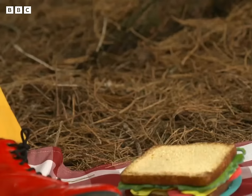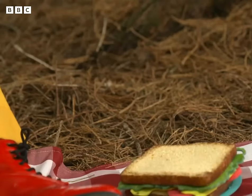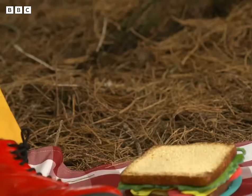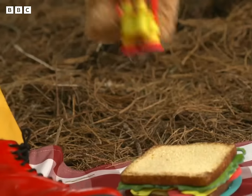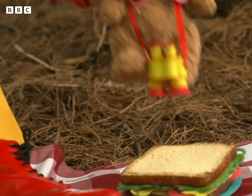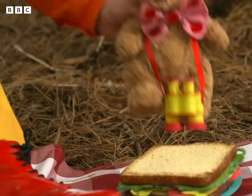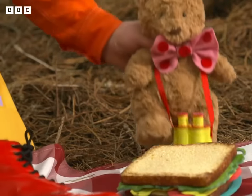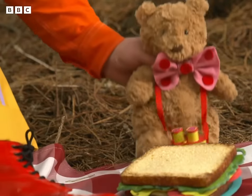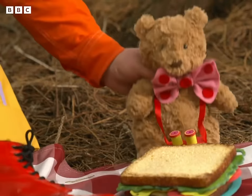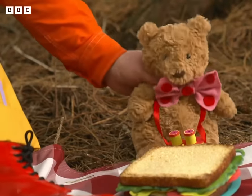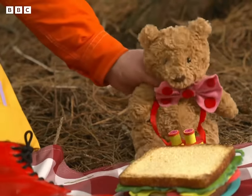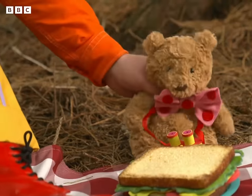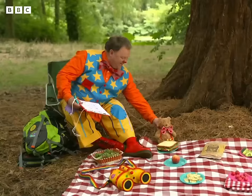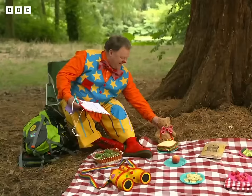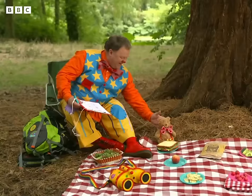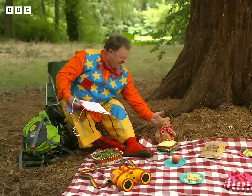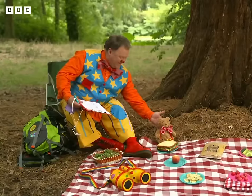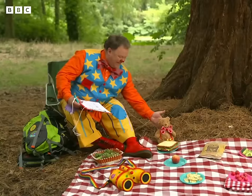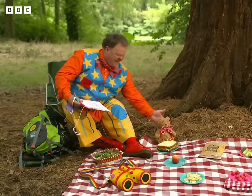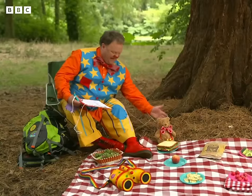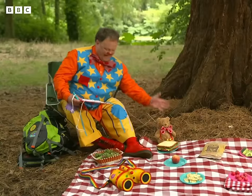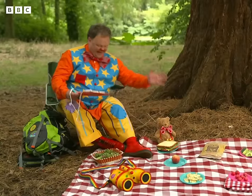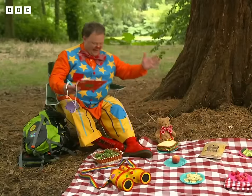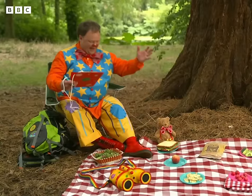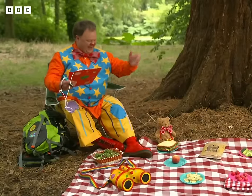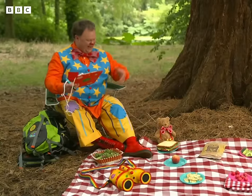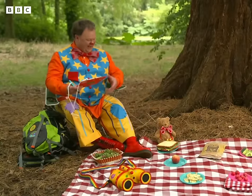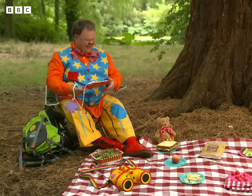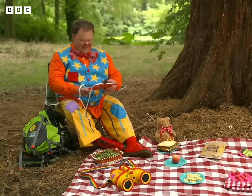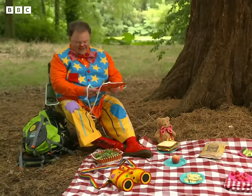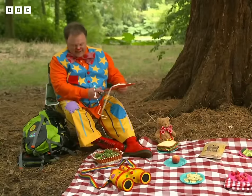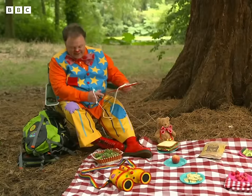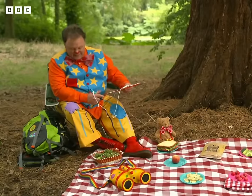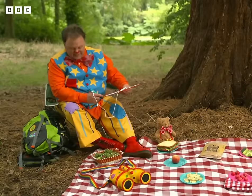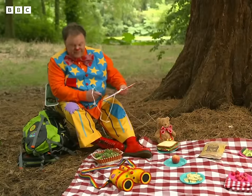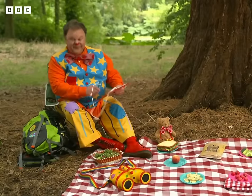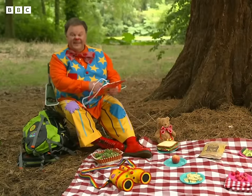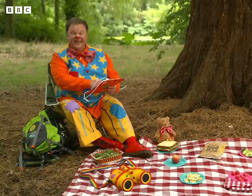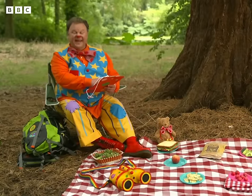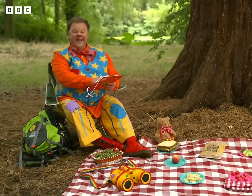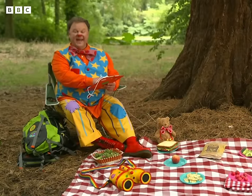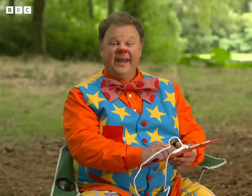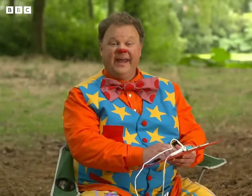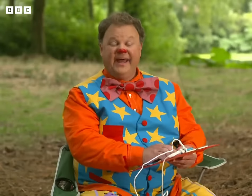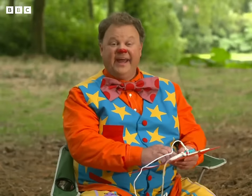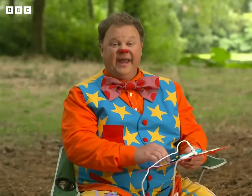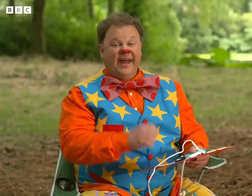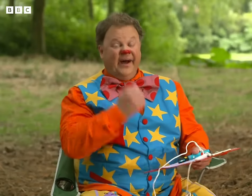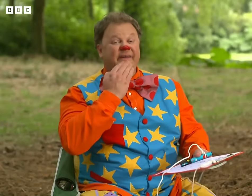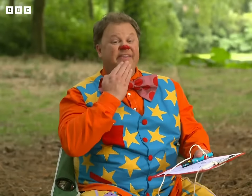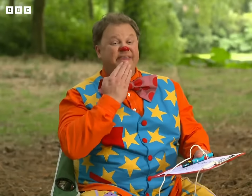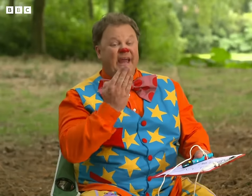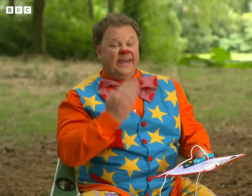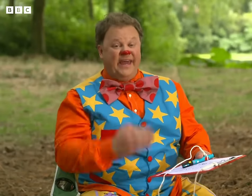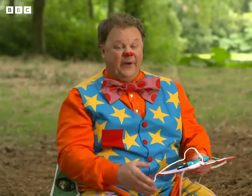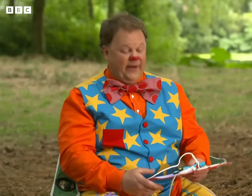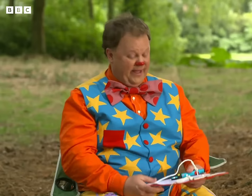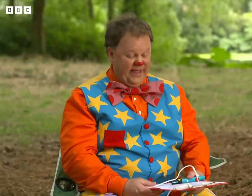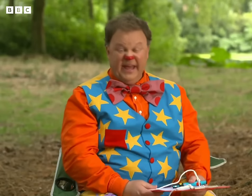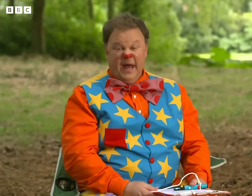There you go, Tumble Ted. Enjoy! Your lunch looks tasty, Mr. Tumble. Oh, thank you.